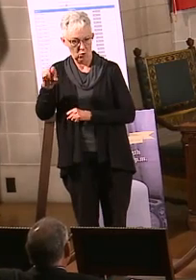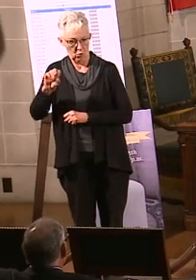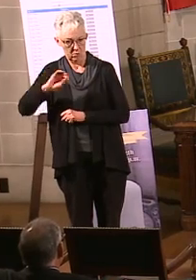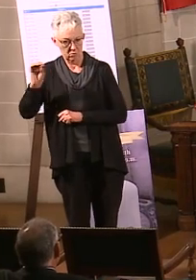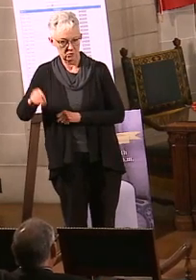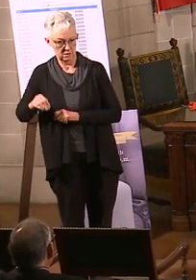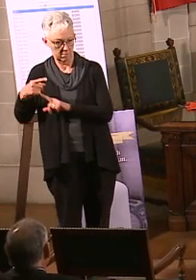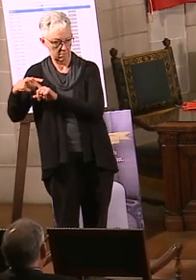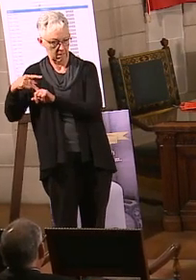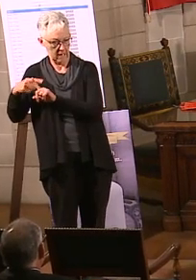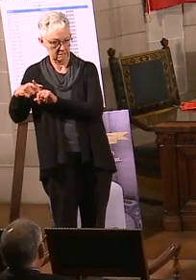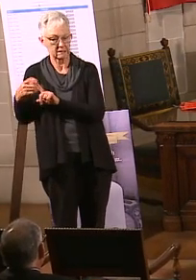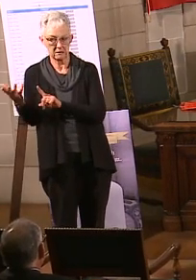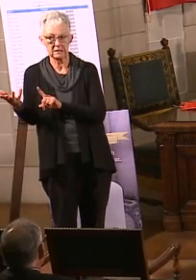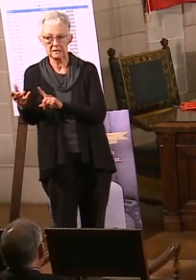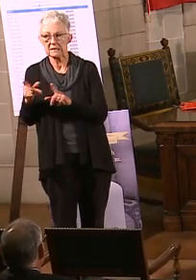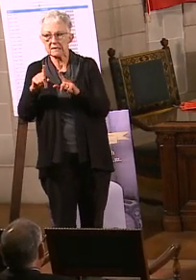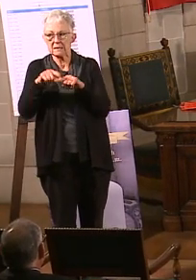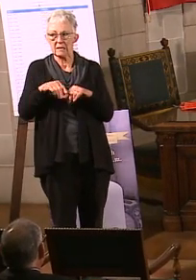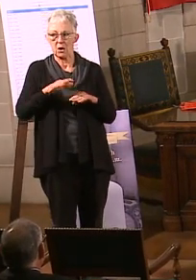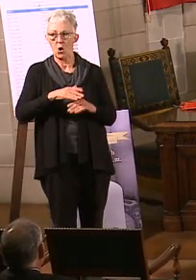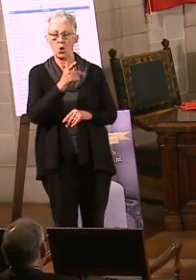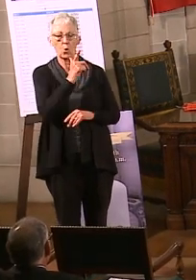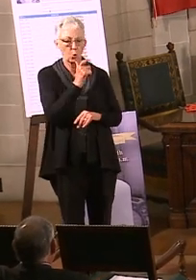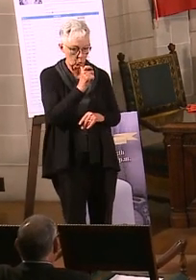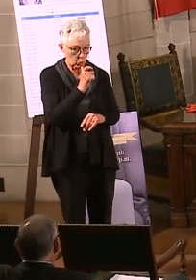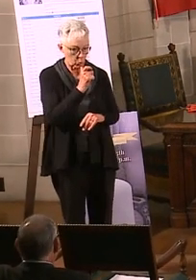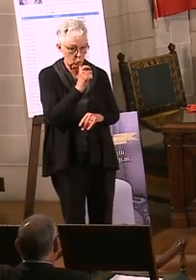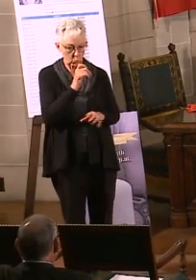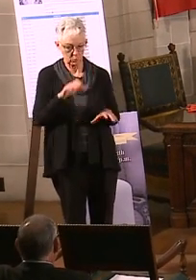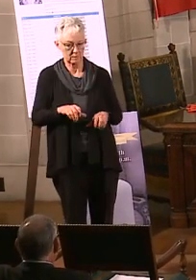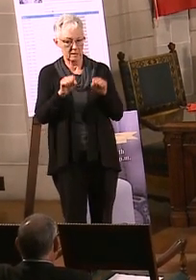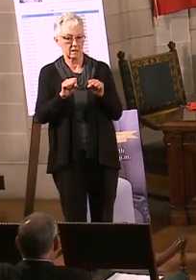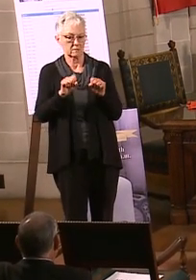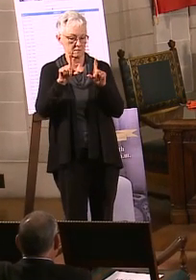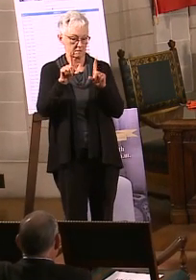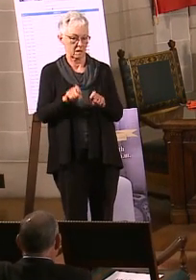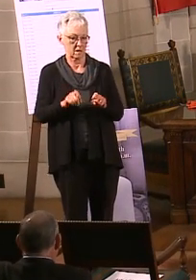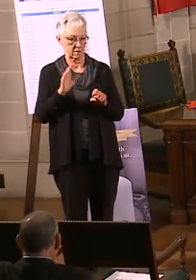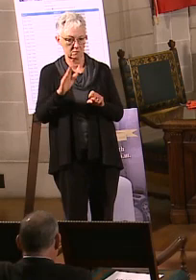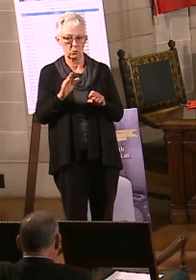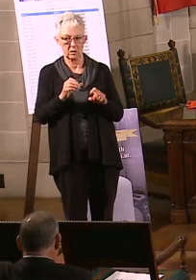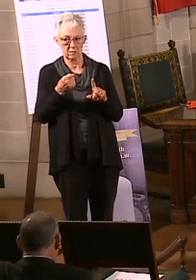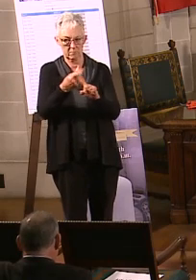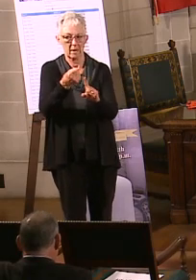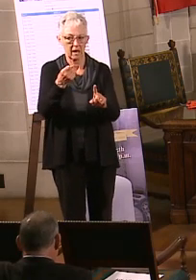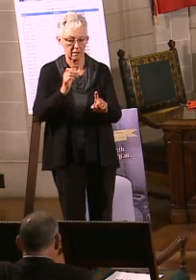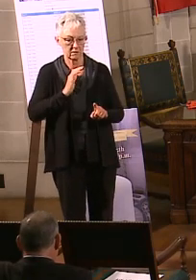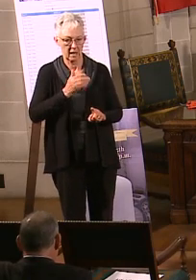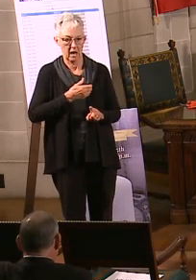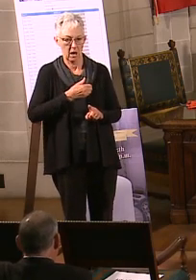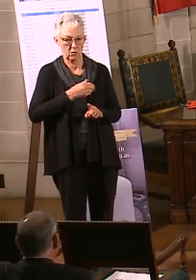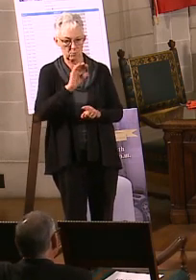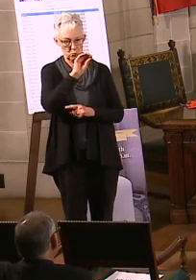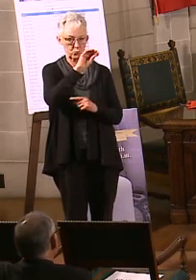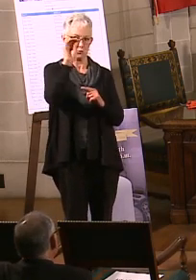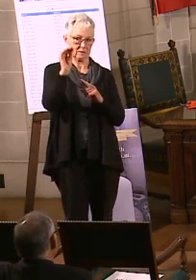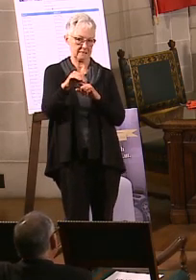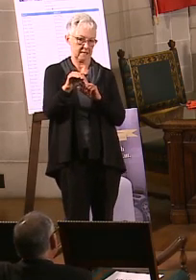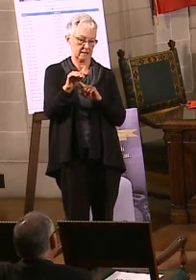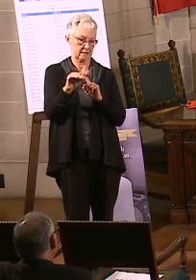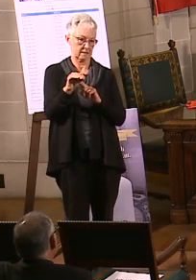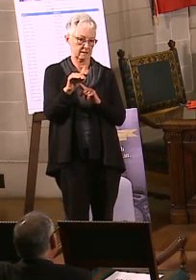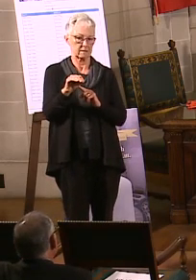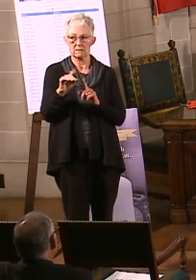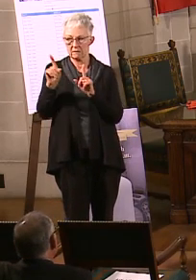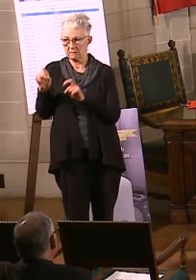there. So again, who you test makes a difference on the percent positive. And so if you're testing people who are not symptomatic, you're going to